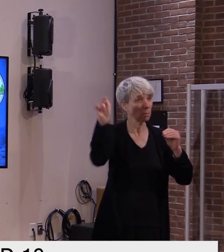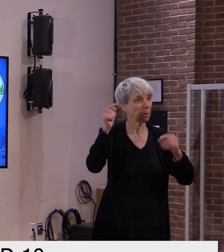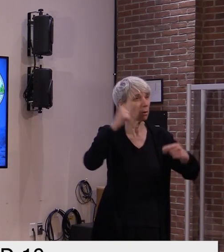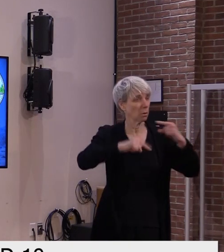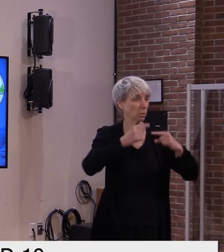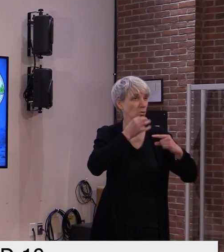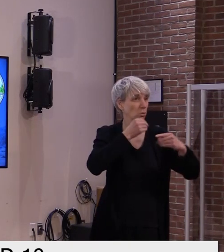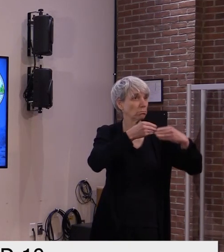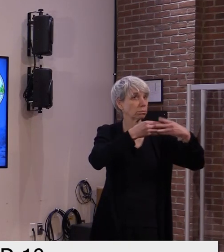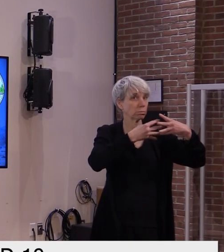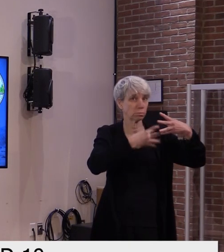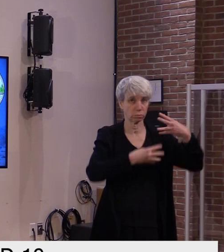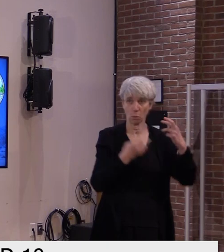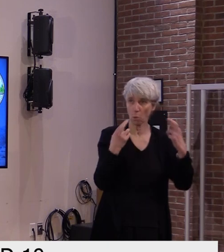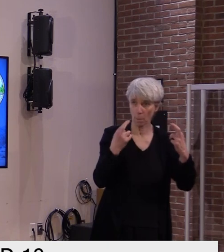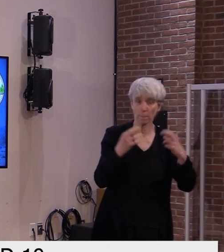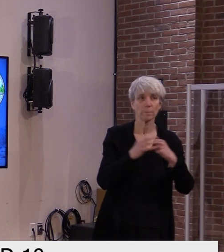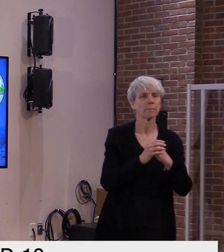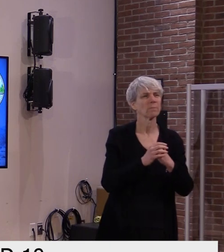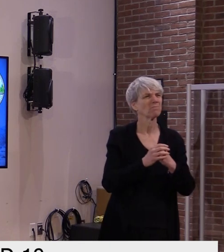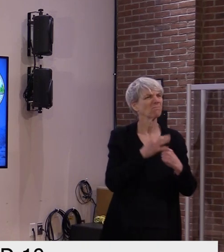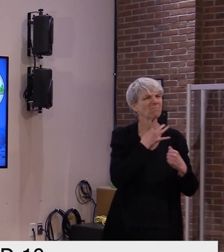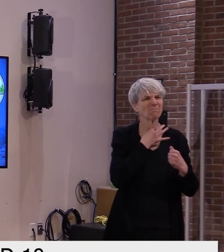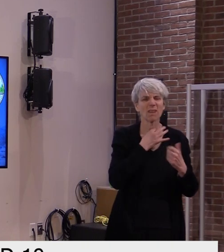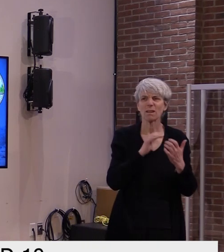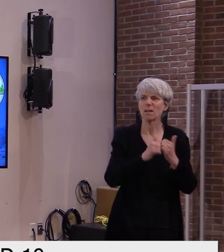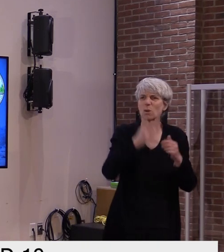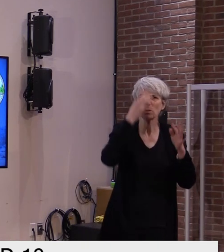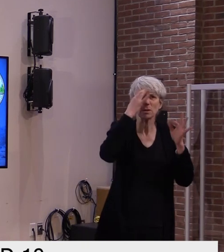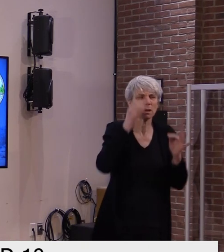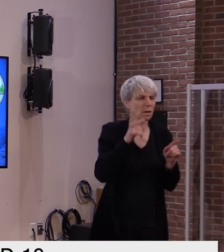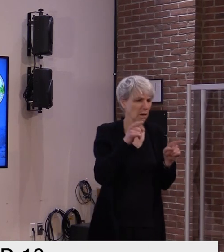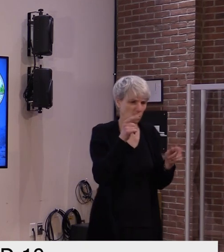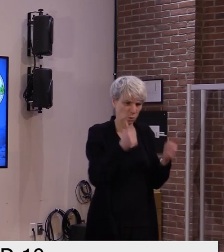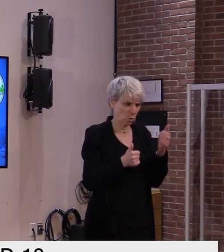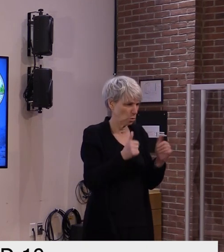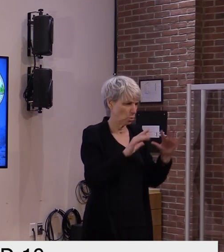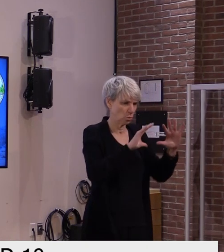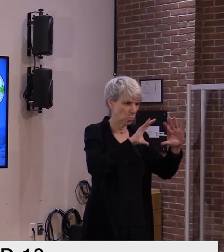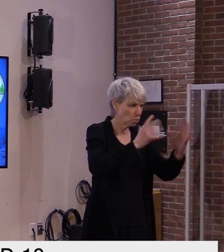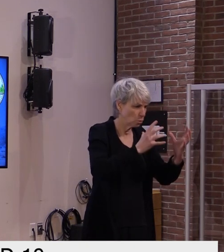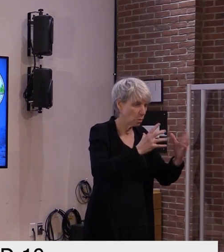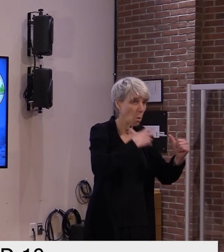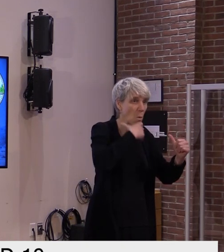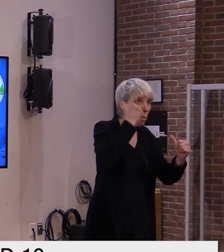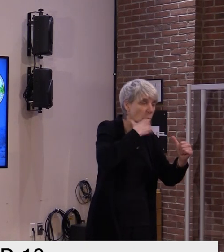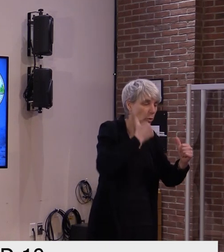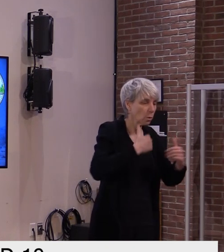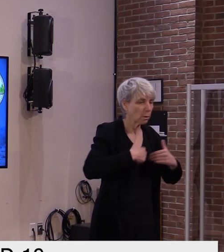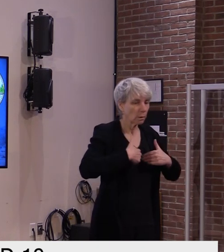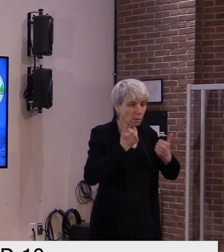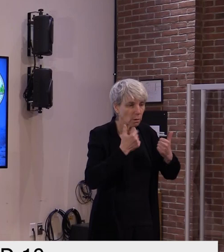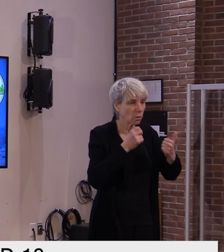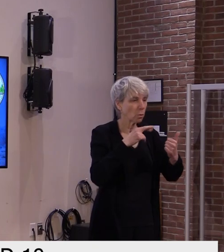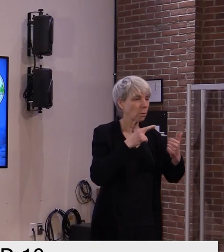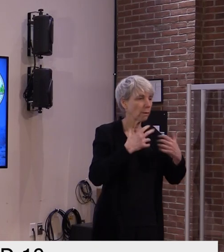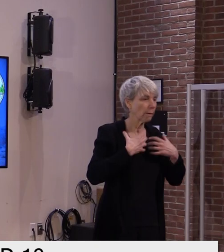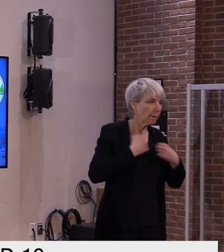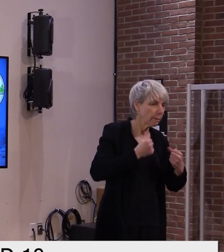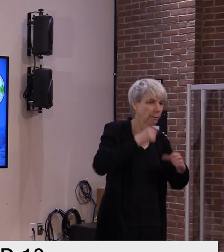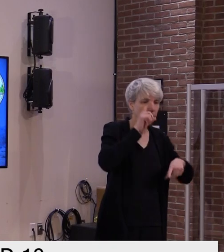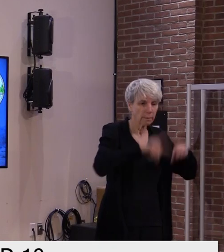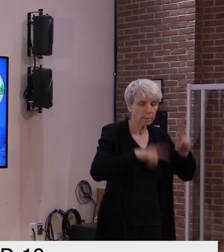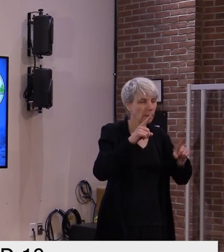vaccine, and a mechanism to make sure that people are masked the